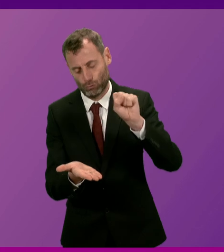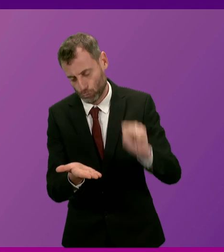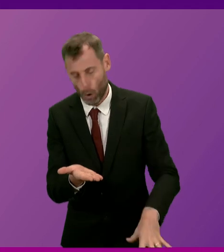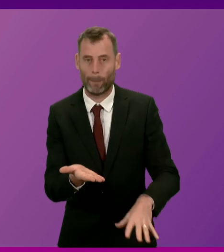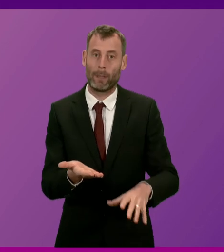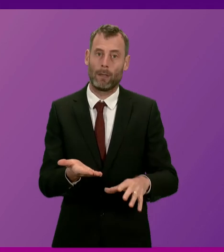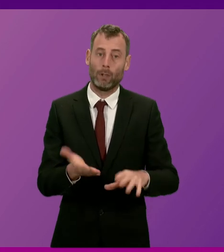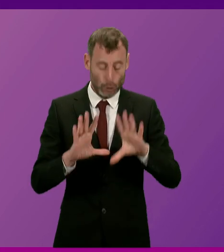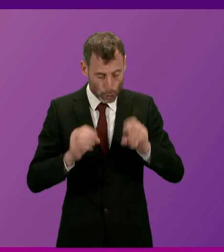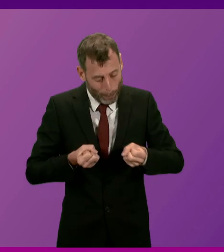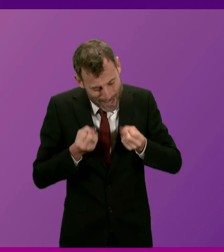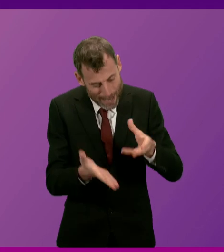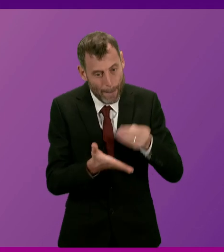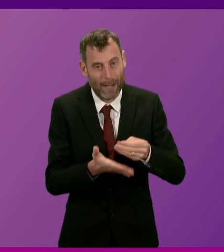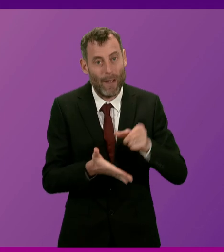First Minister.